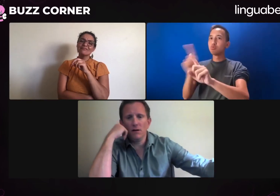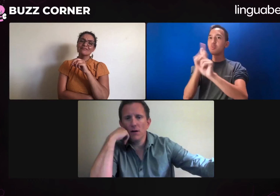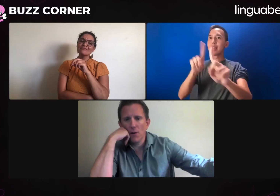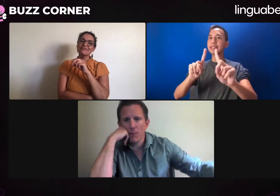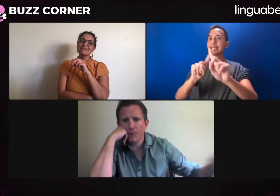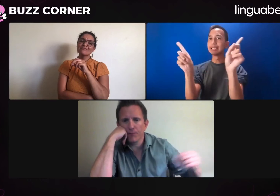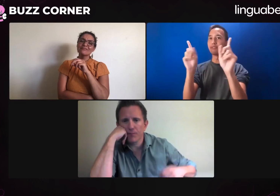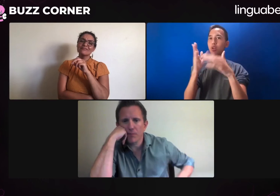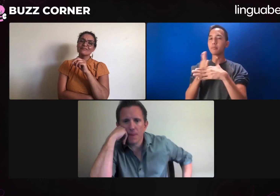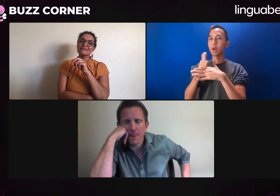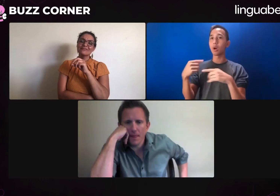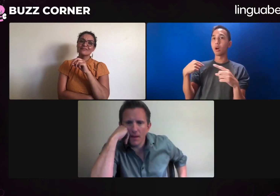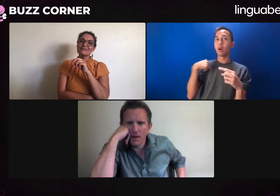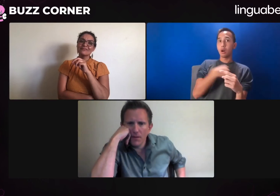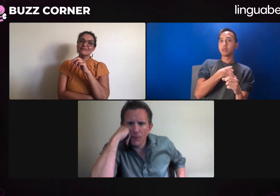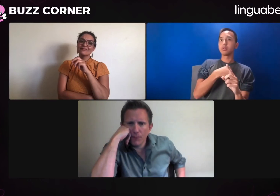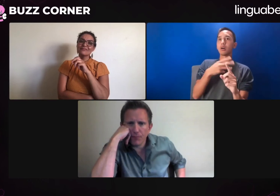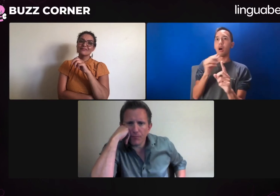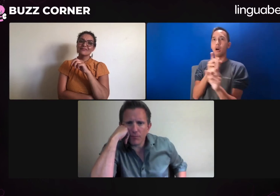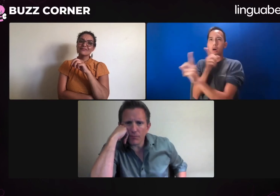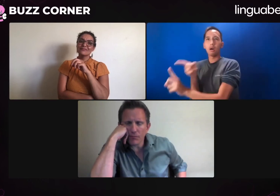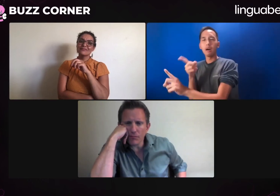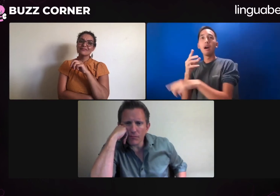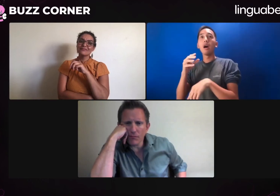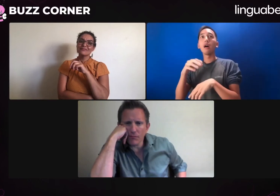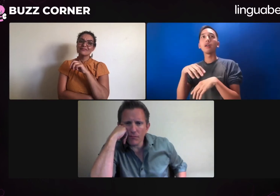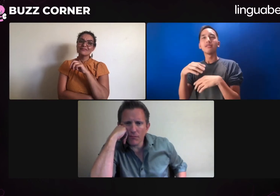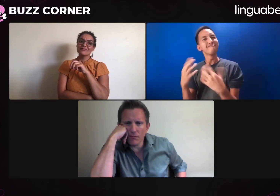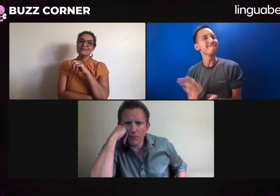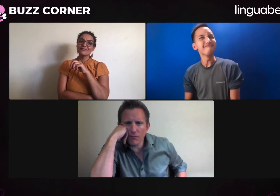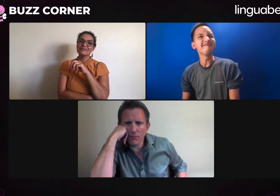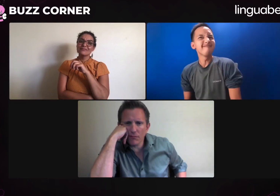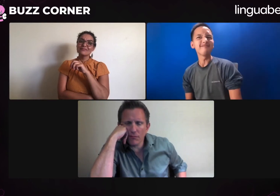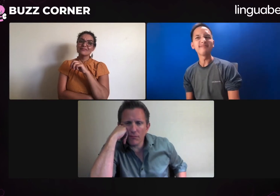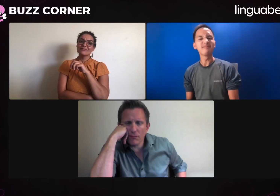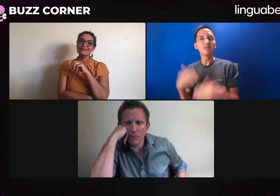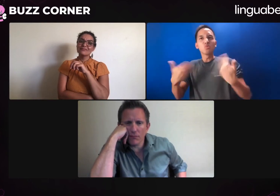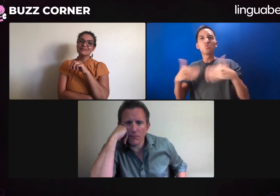that, just look at the concept in that. The response from the consumers are even different.